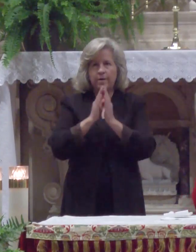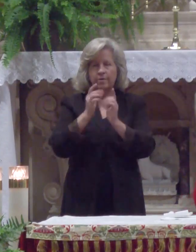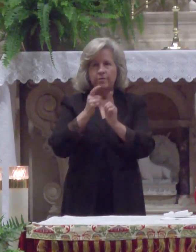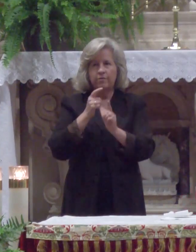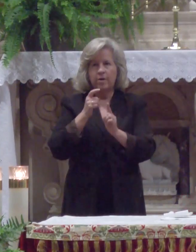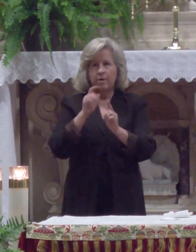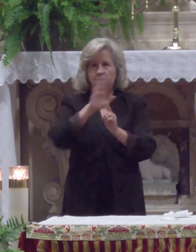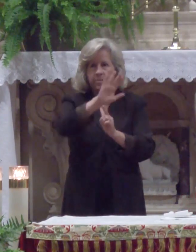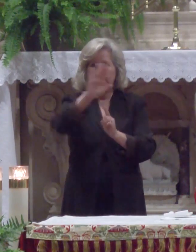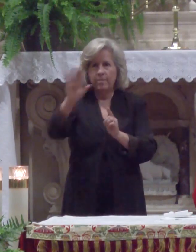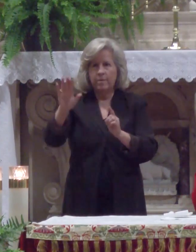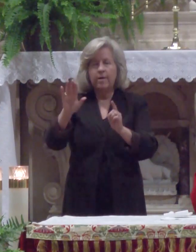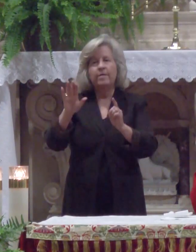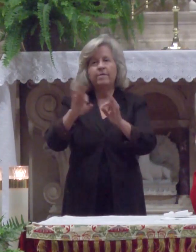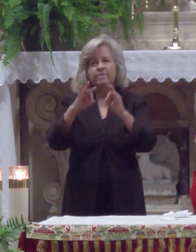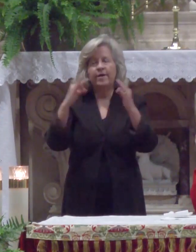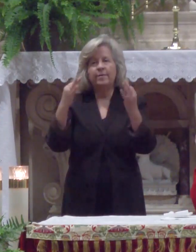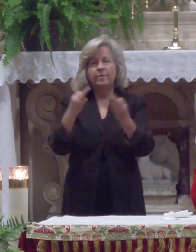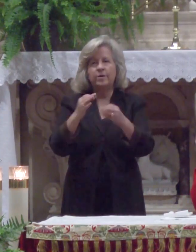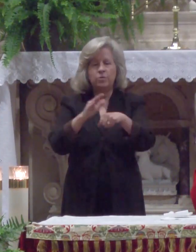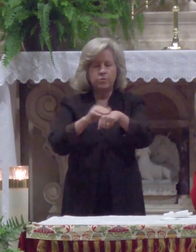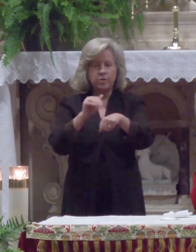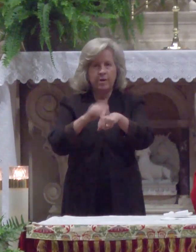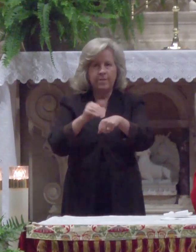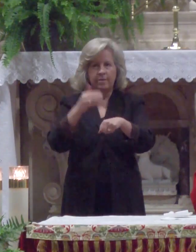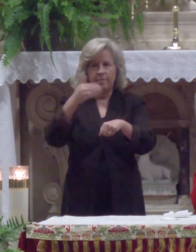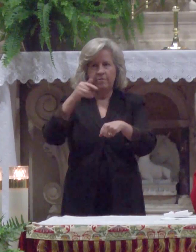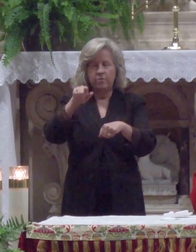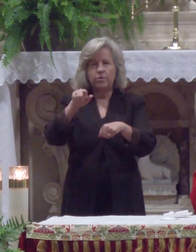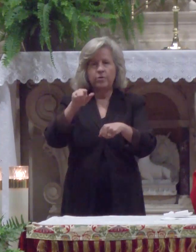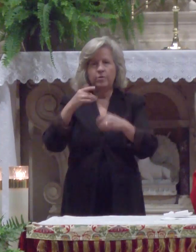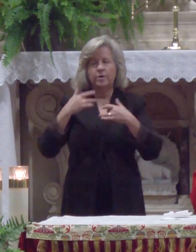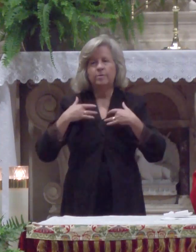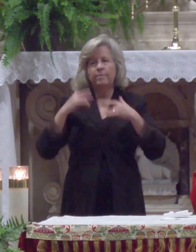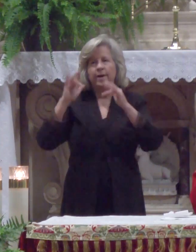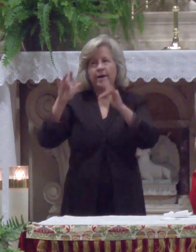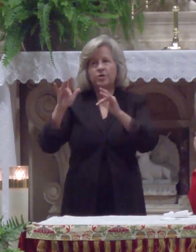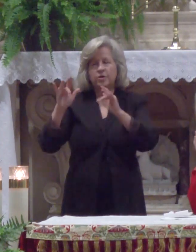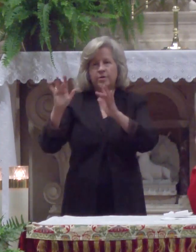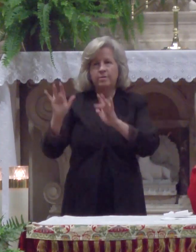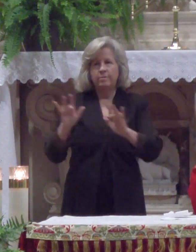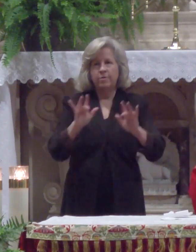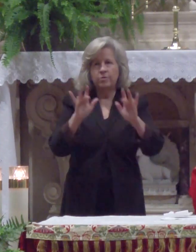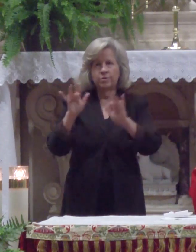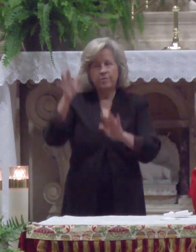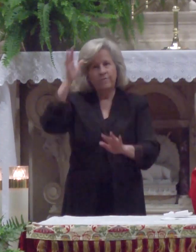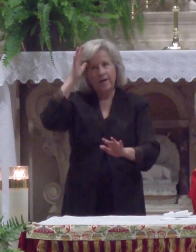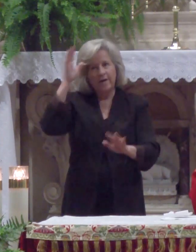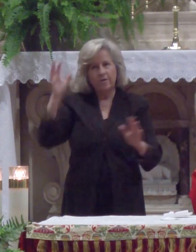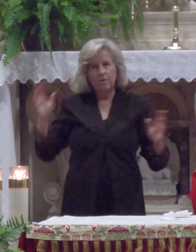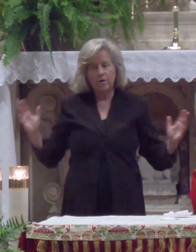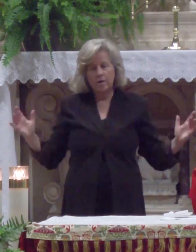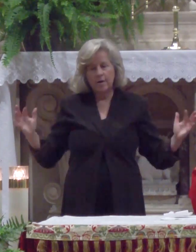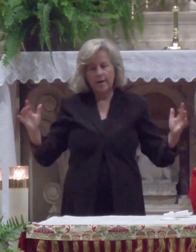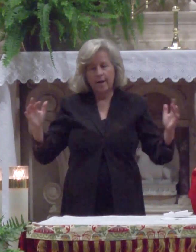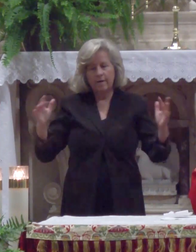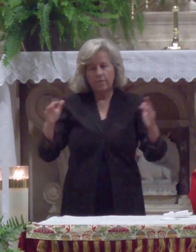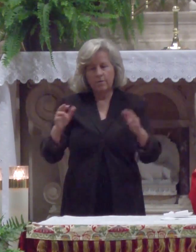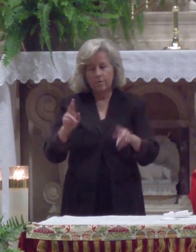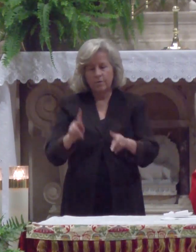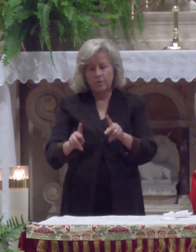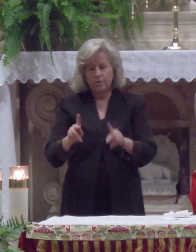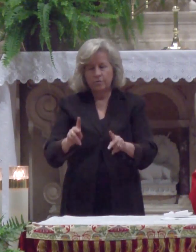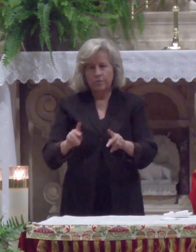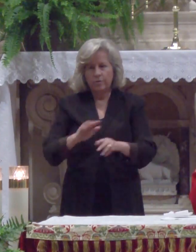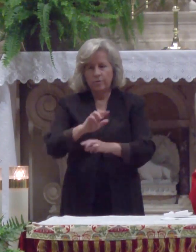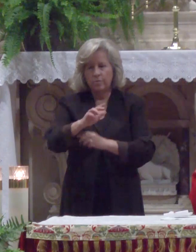you, whom you have summoned before you. In your compassion, O merciful Father, gather to yourself all your children